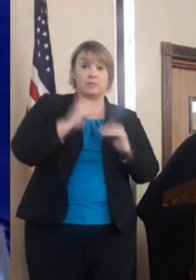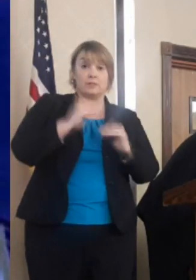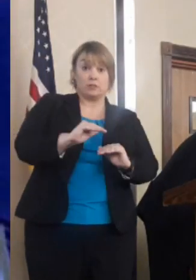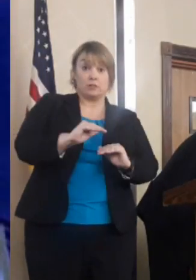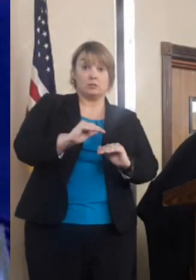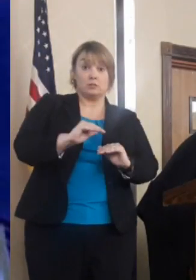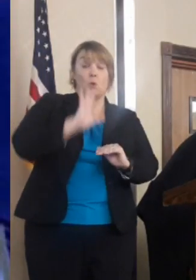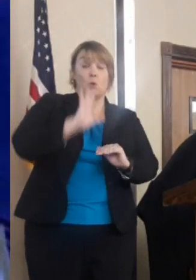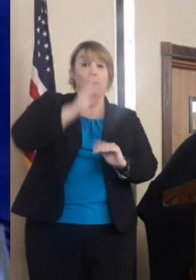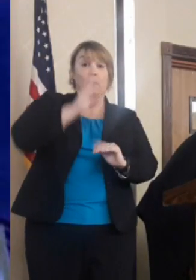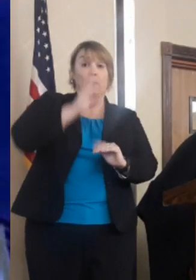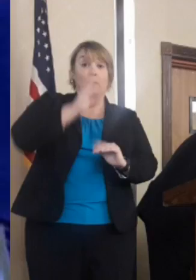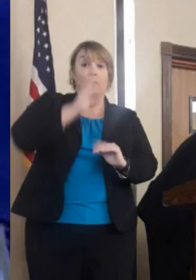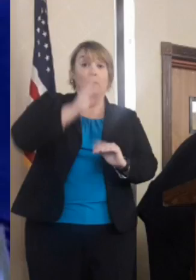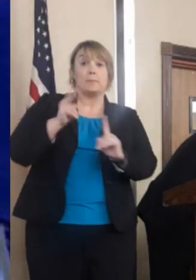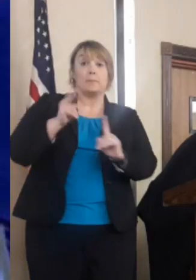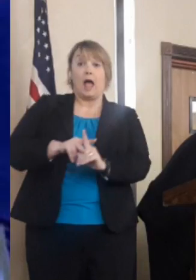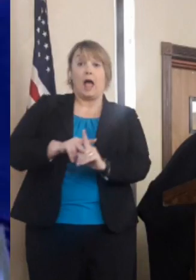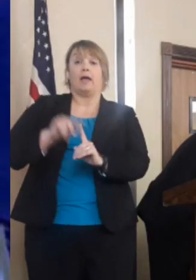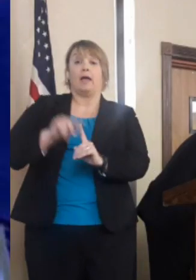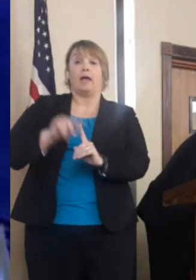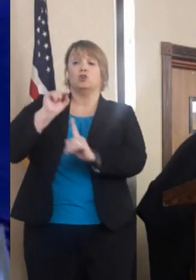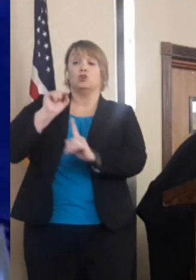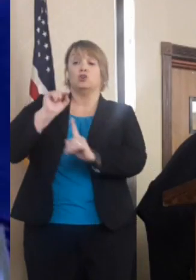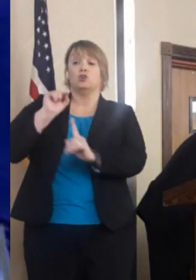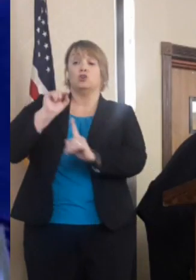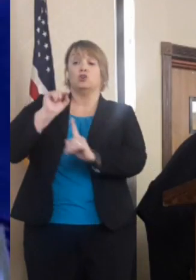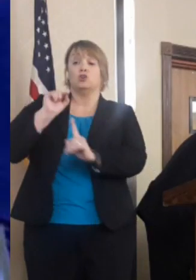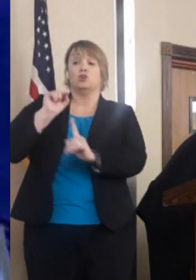to non-voting members.